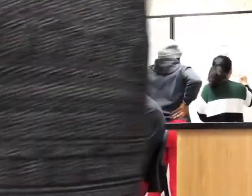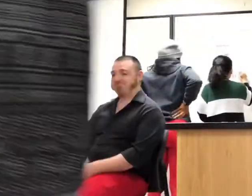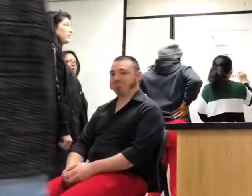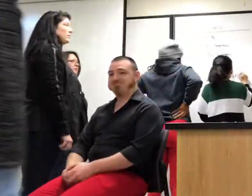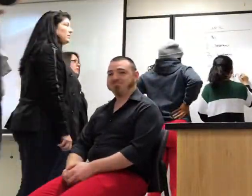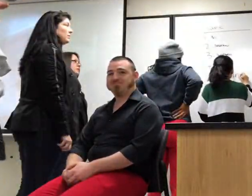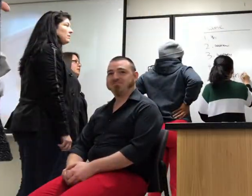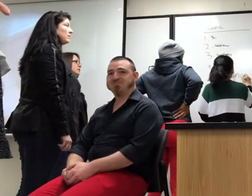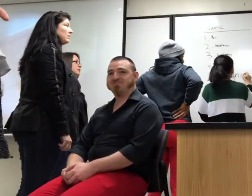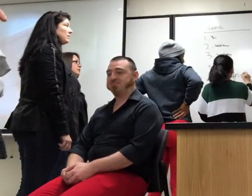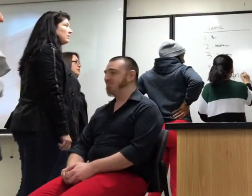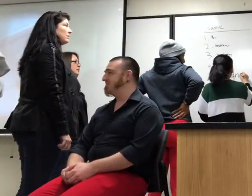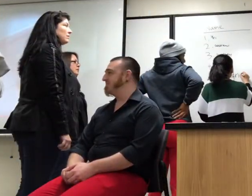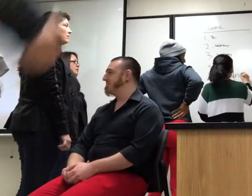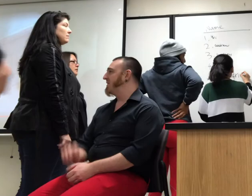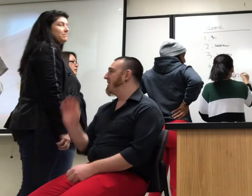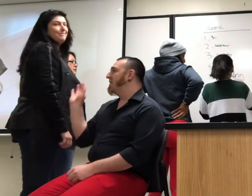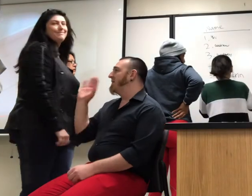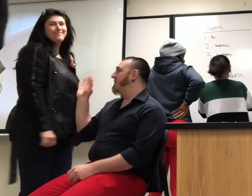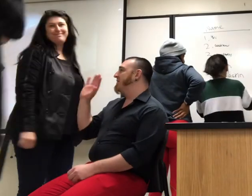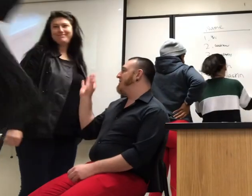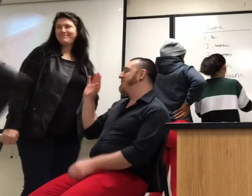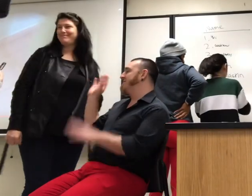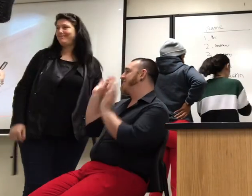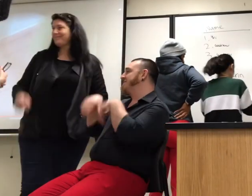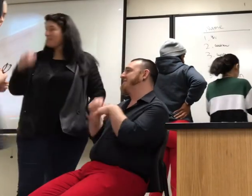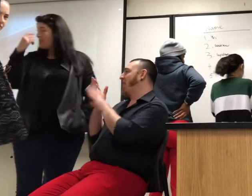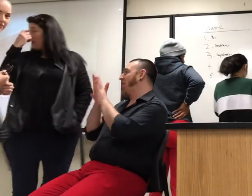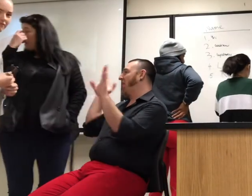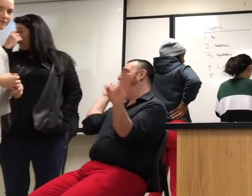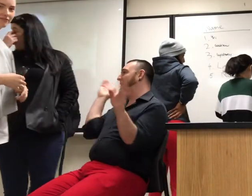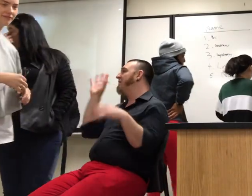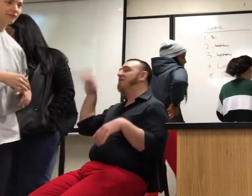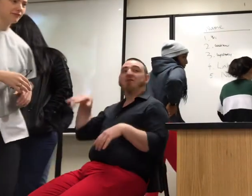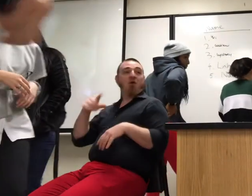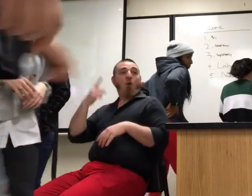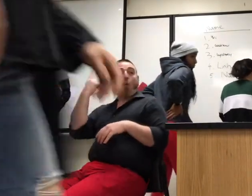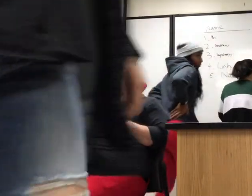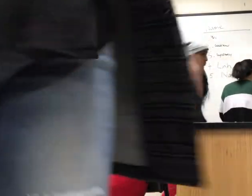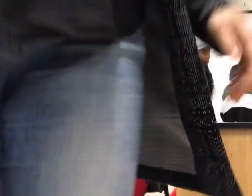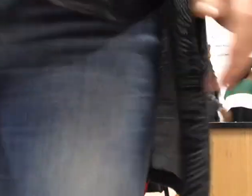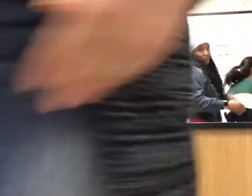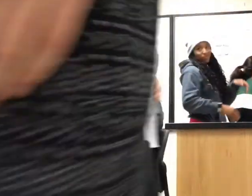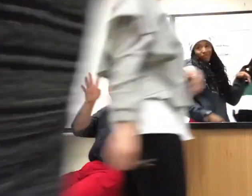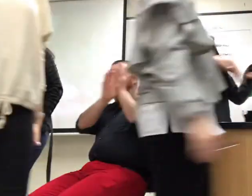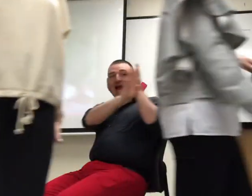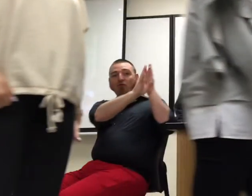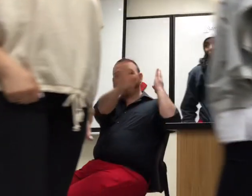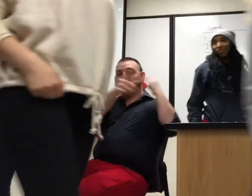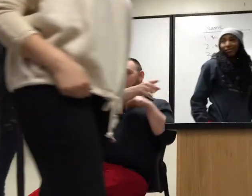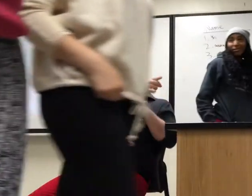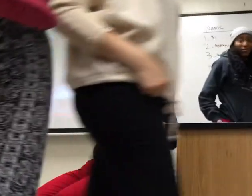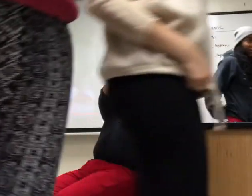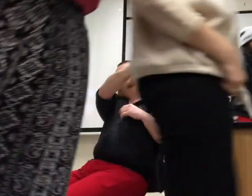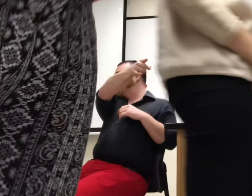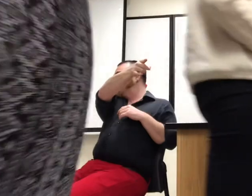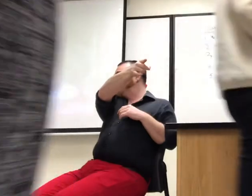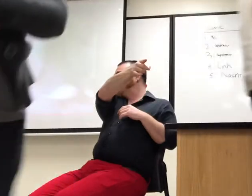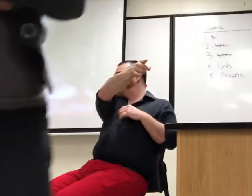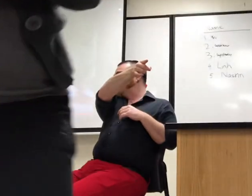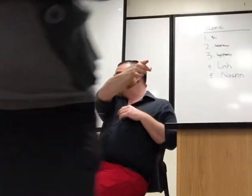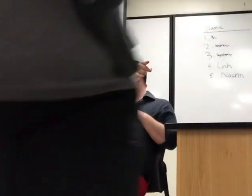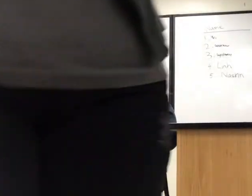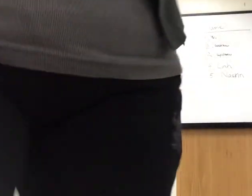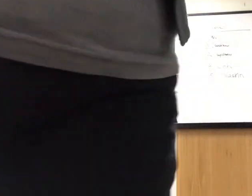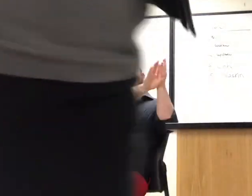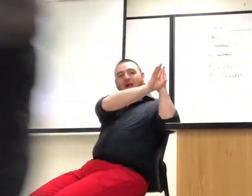You know what? Forget it. It's going to take too long. Just stand. Let's form a single file line right here. You can line up like you're standing